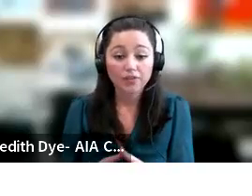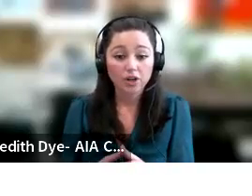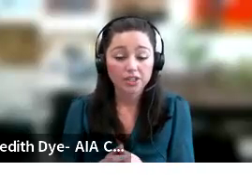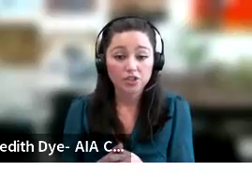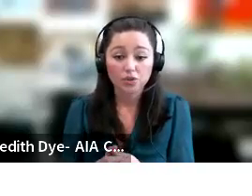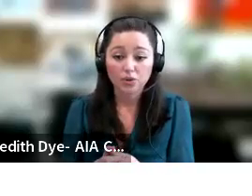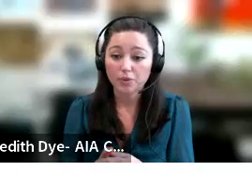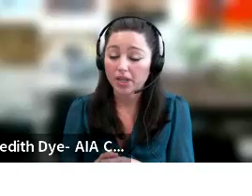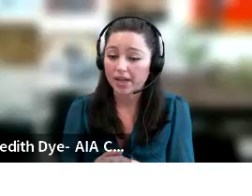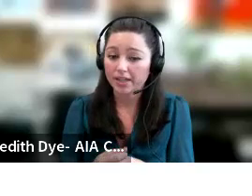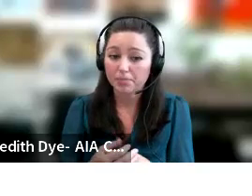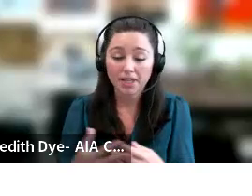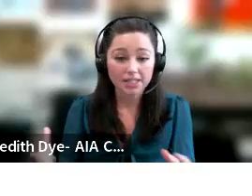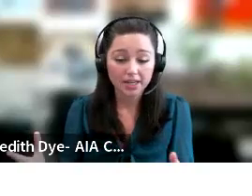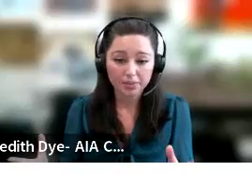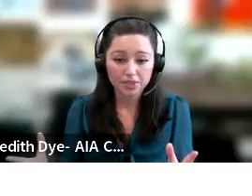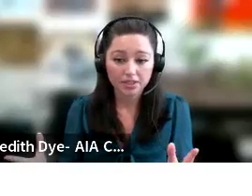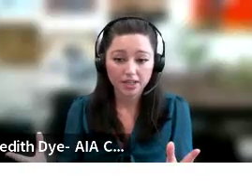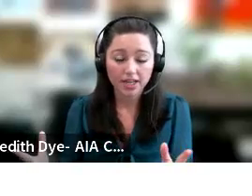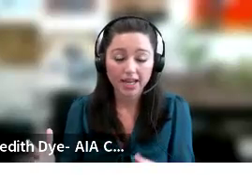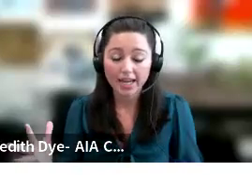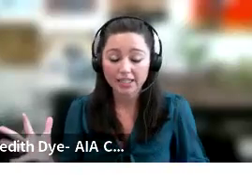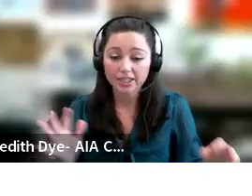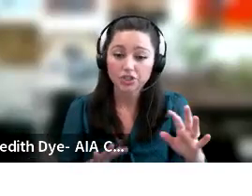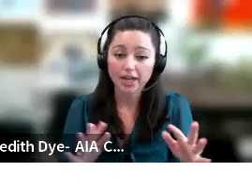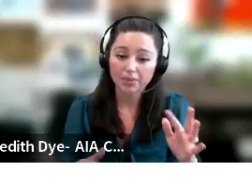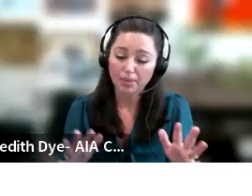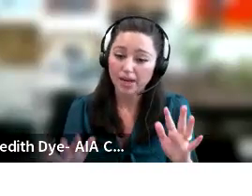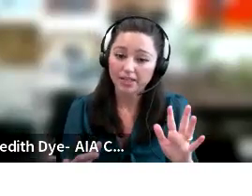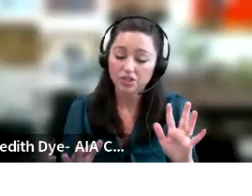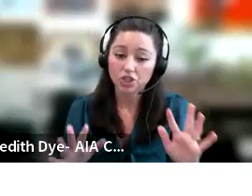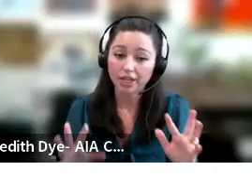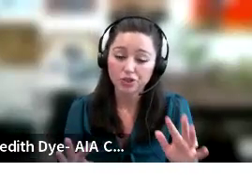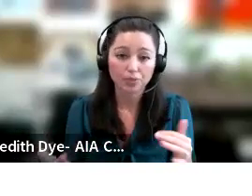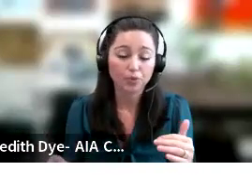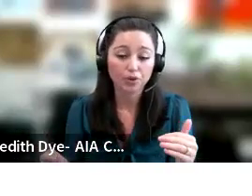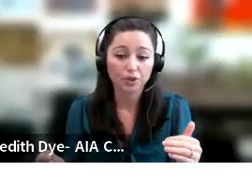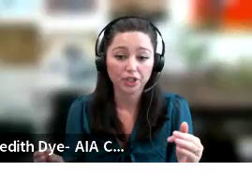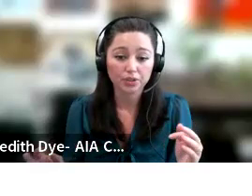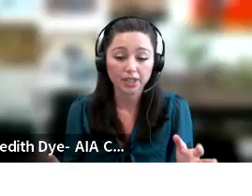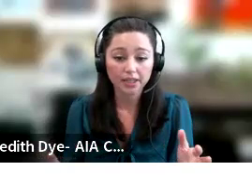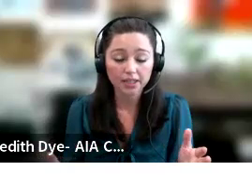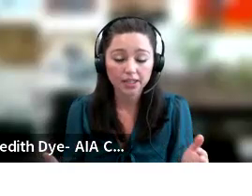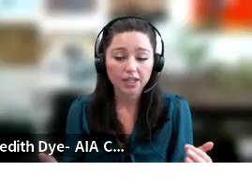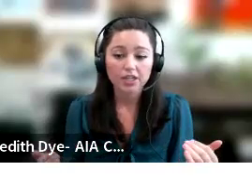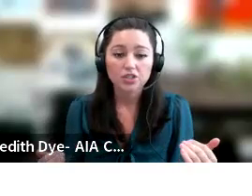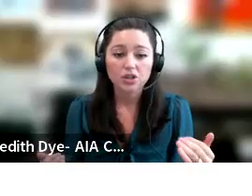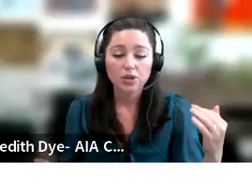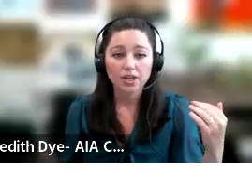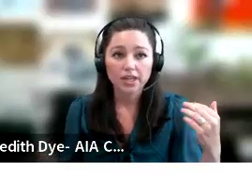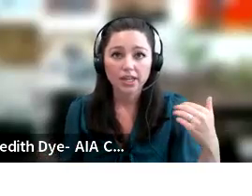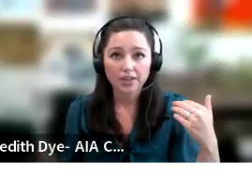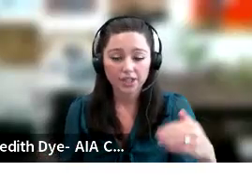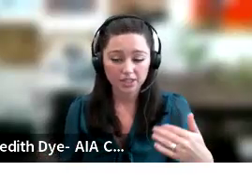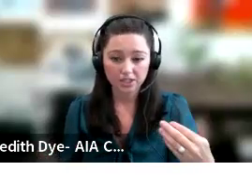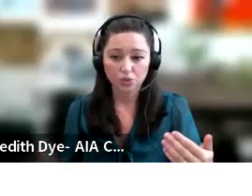Now, we do have artists who have applied many times, and each time they might change their portfolio slightly.